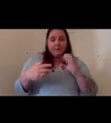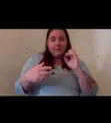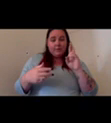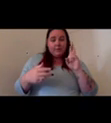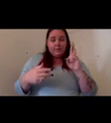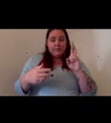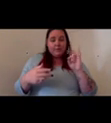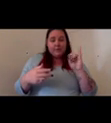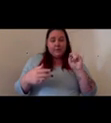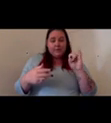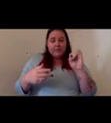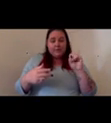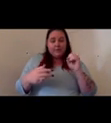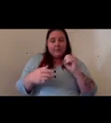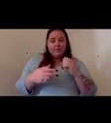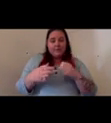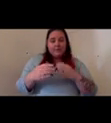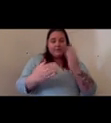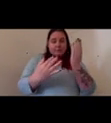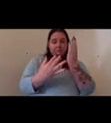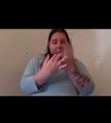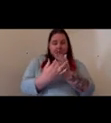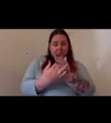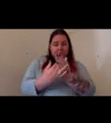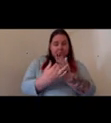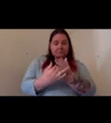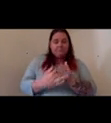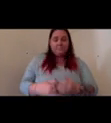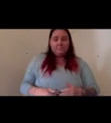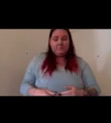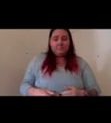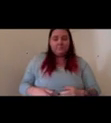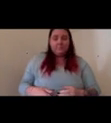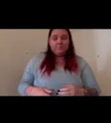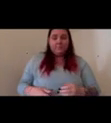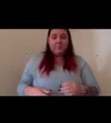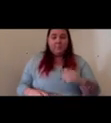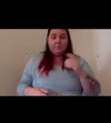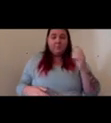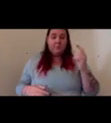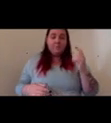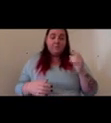and they have crisis intervention.